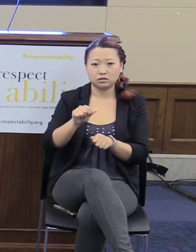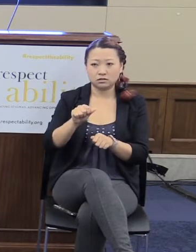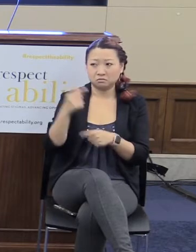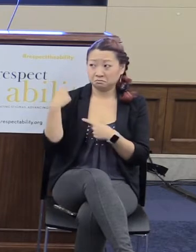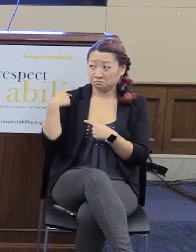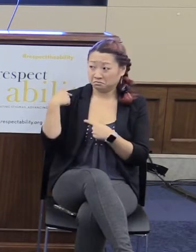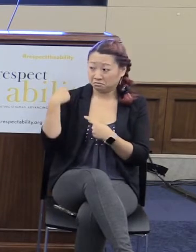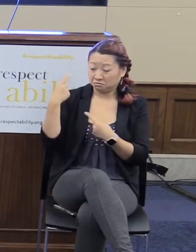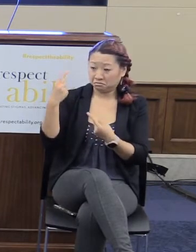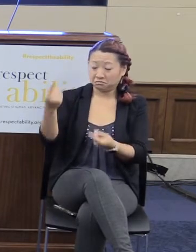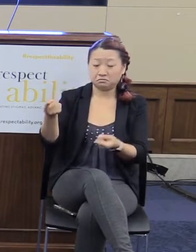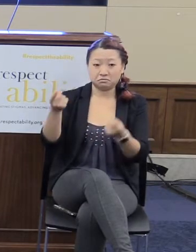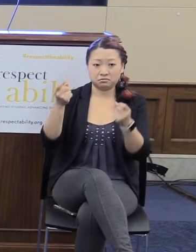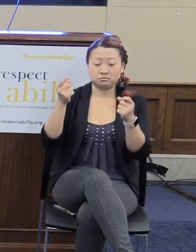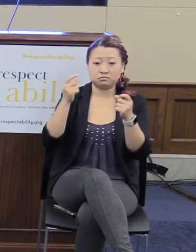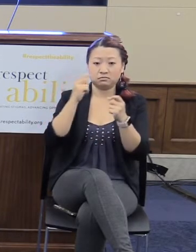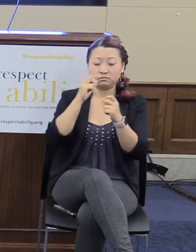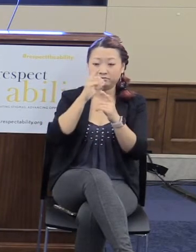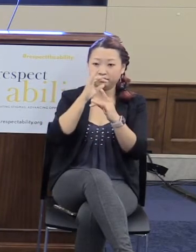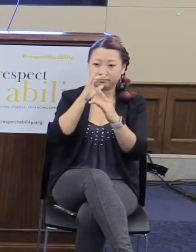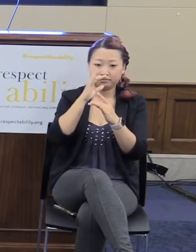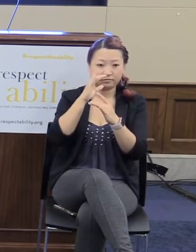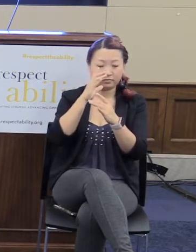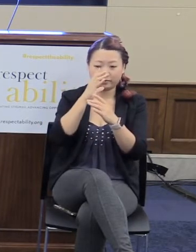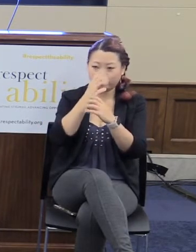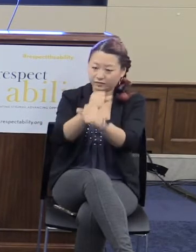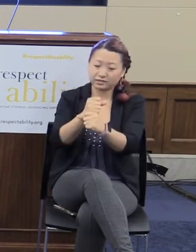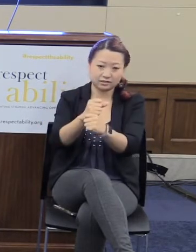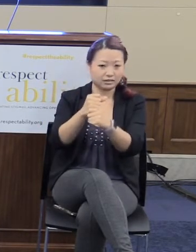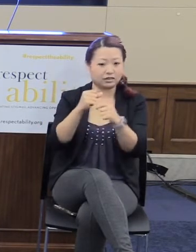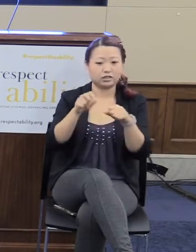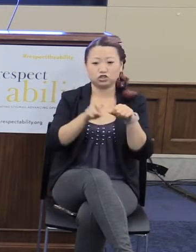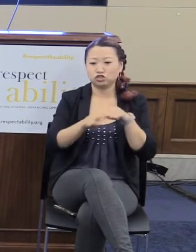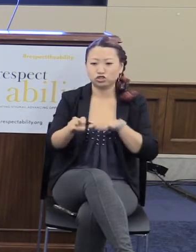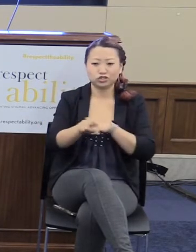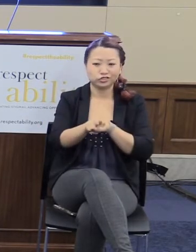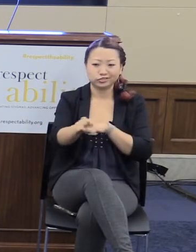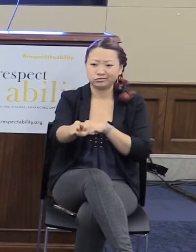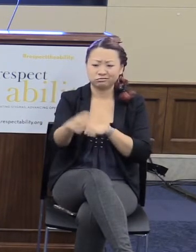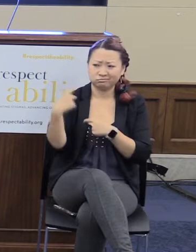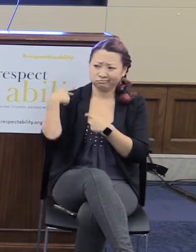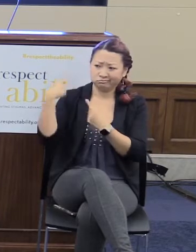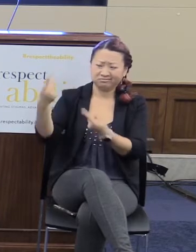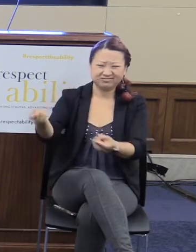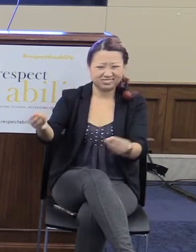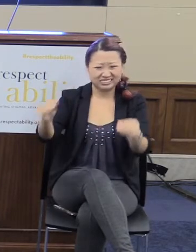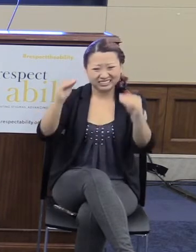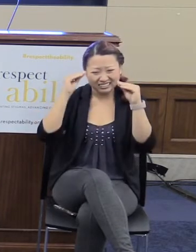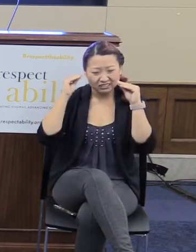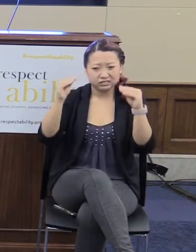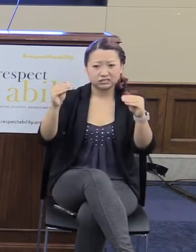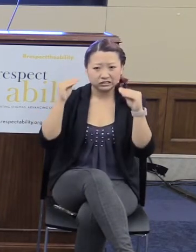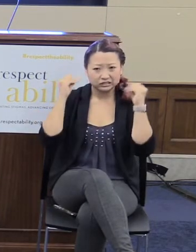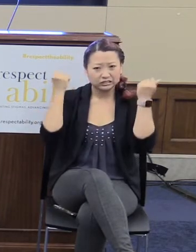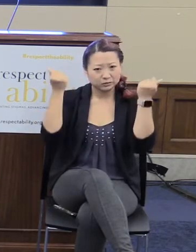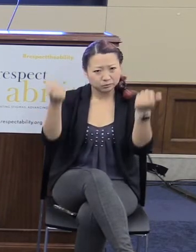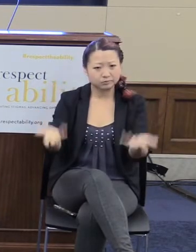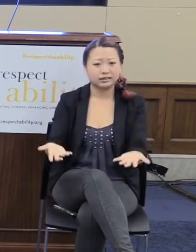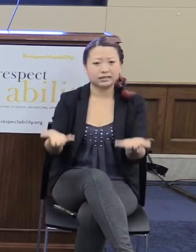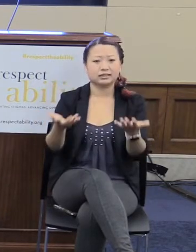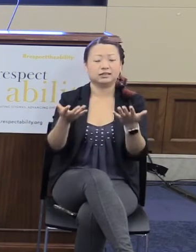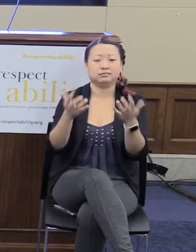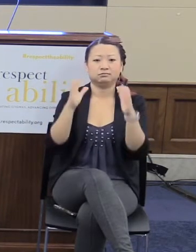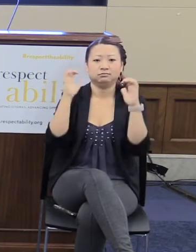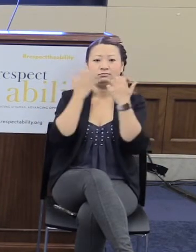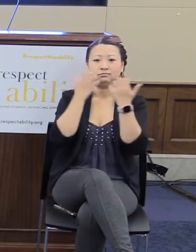been a fascinating journey. It has been a fascinating journey that has taught me so many